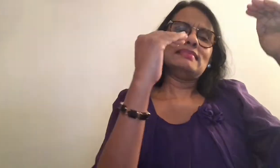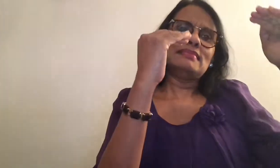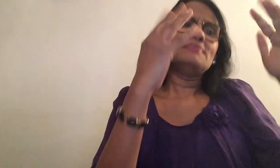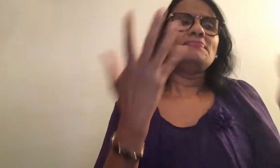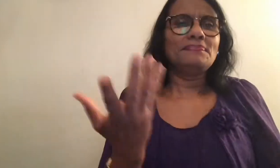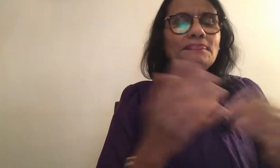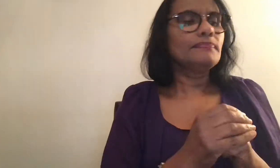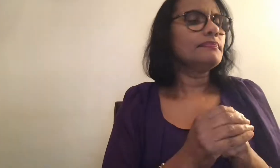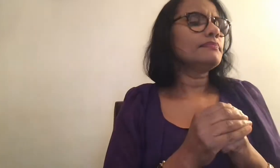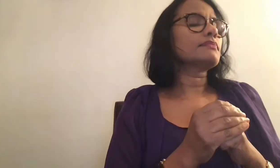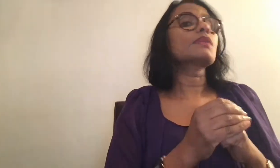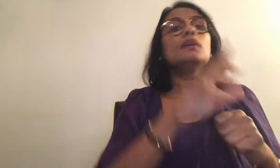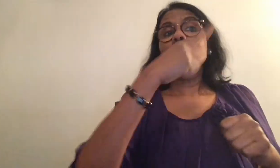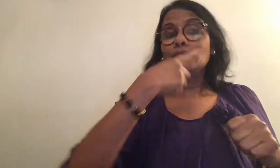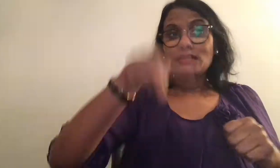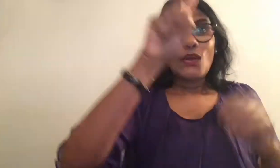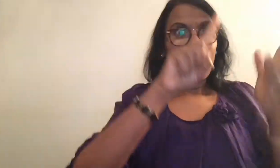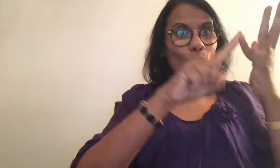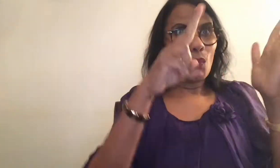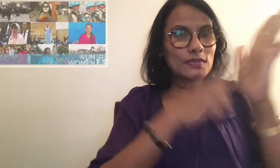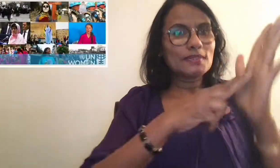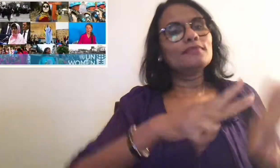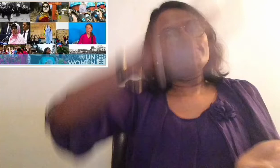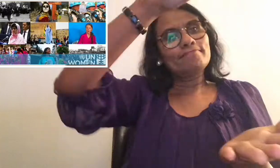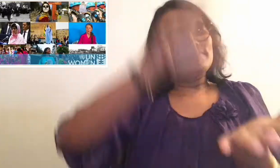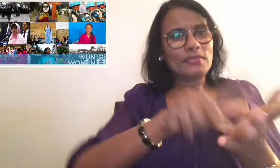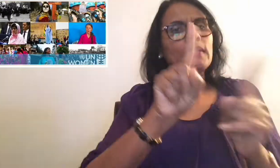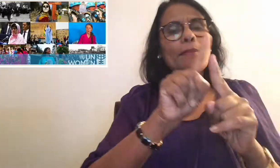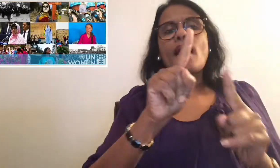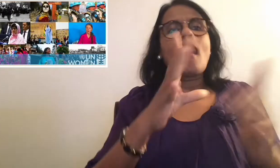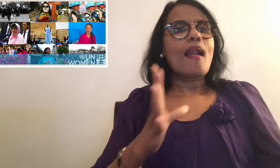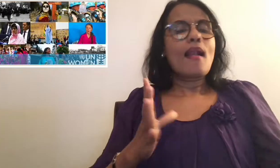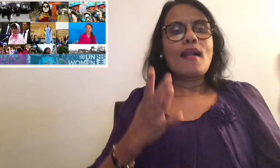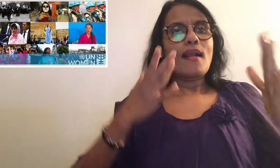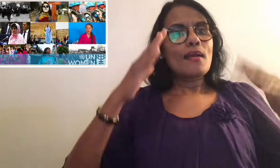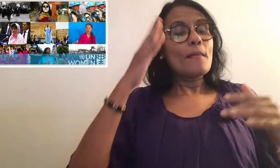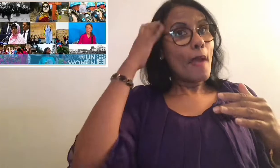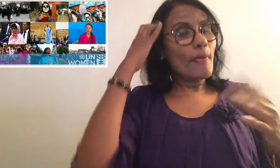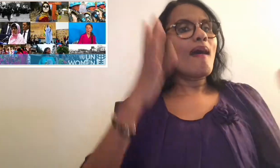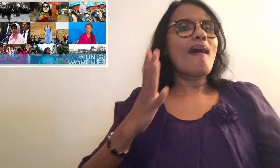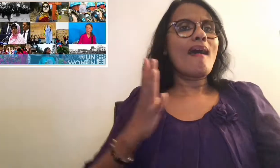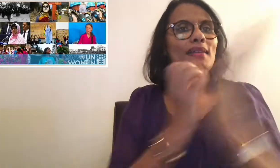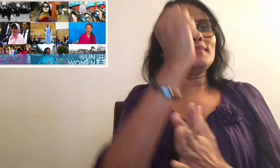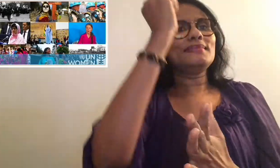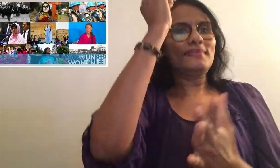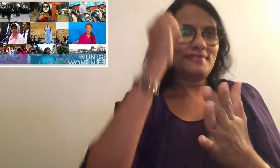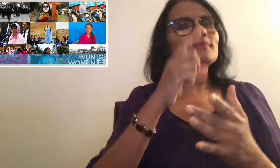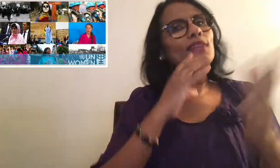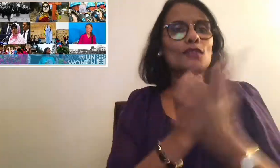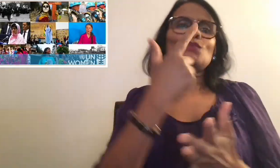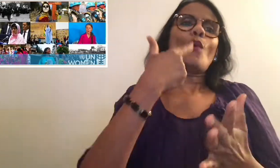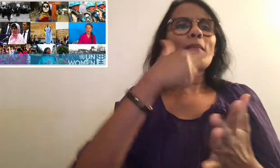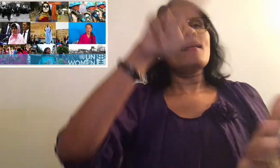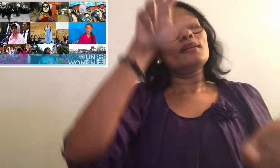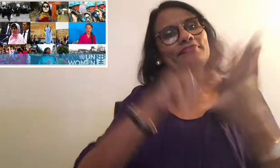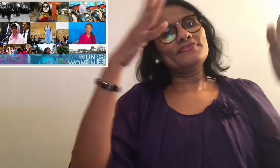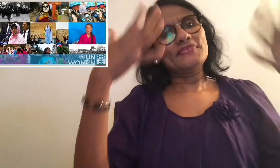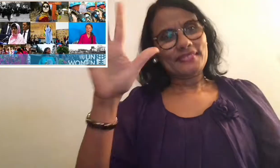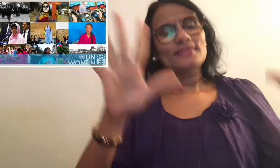in the uterus. So we're getting into surgery right away. We're going to remove the uterus and ovaries. Basically, it's like a spade, but it's just a little bit more complicated. The biggest complication